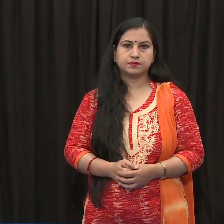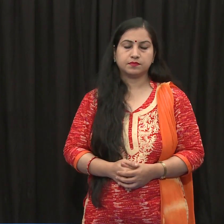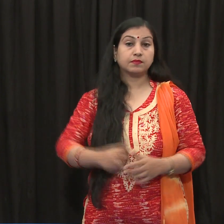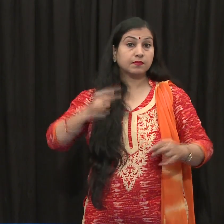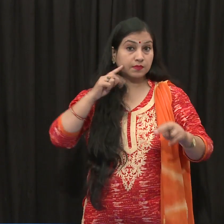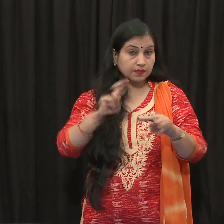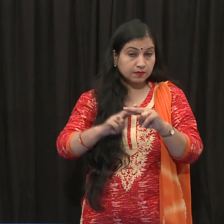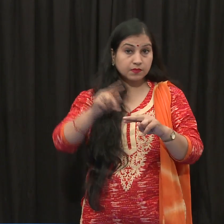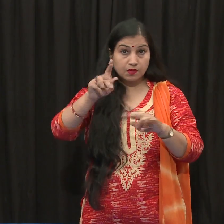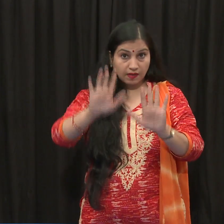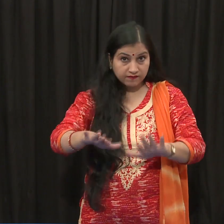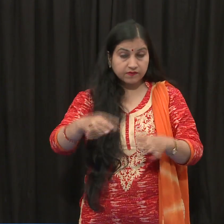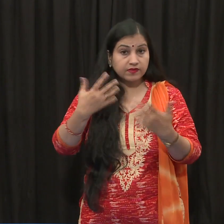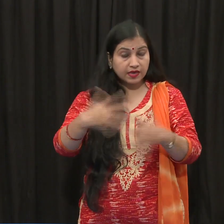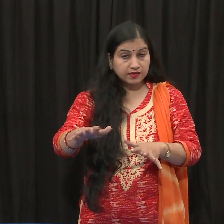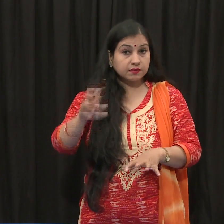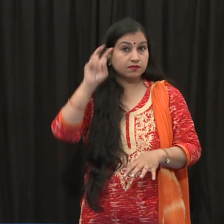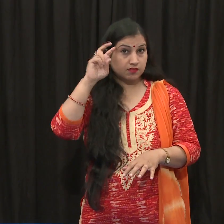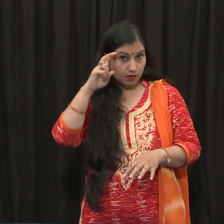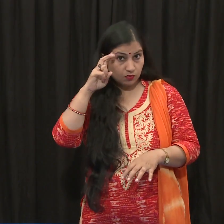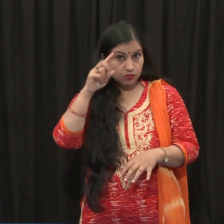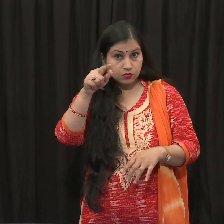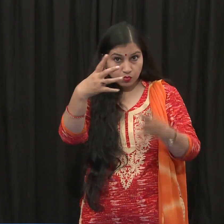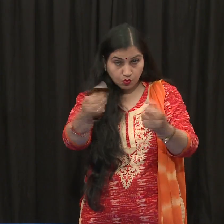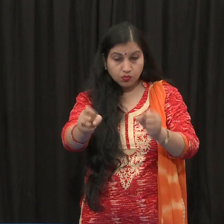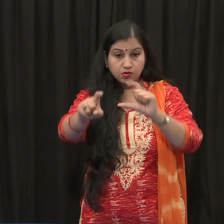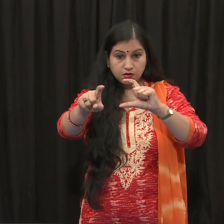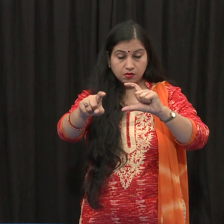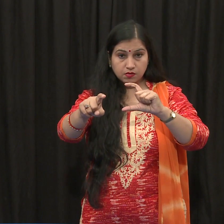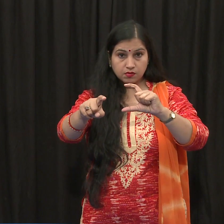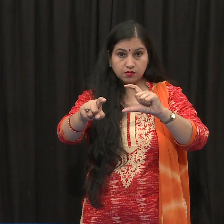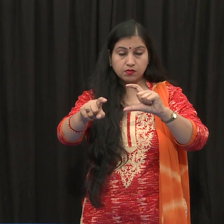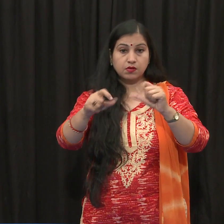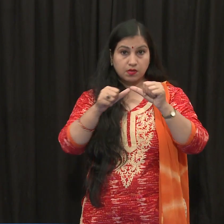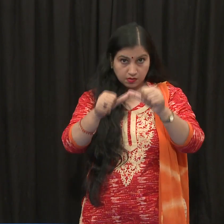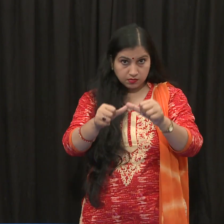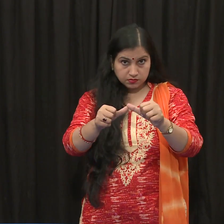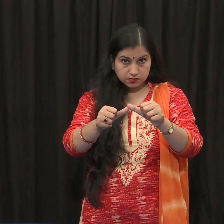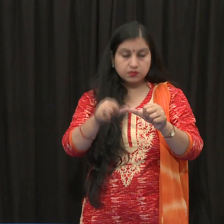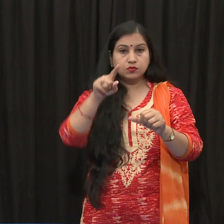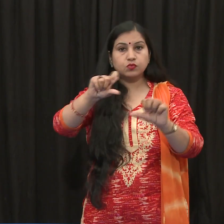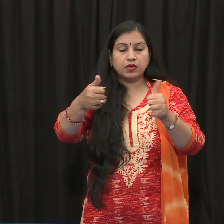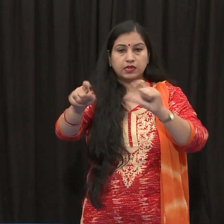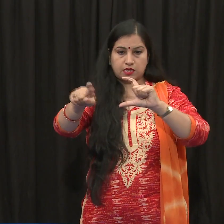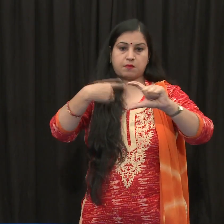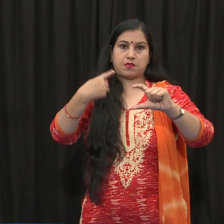And if you have any query and you want an answer, then you